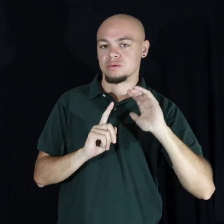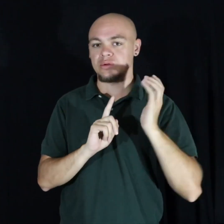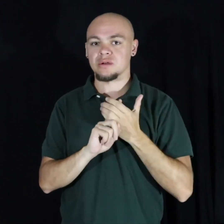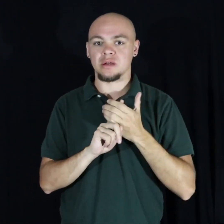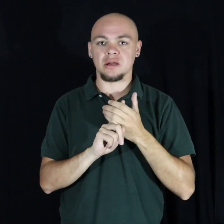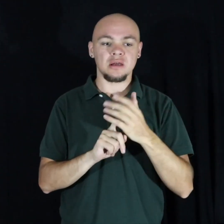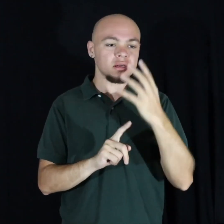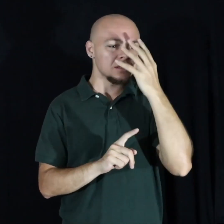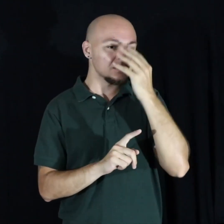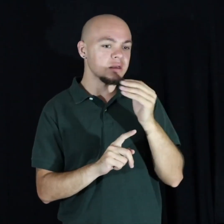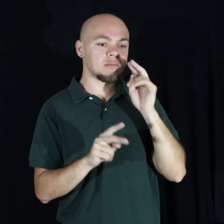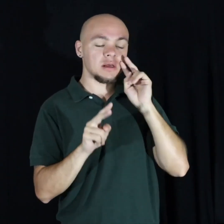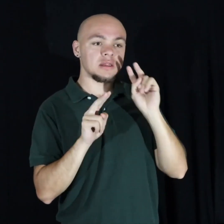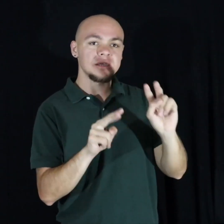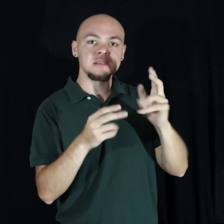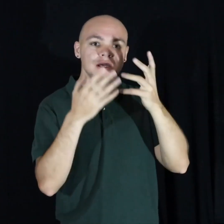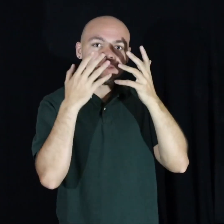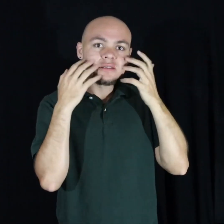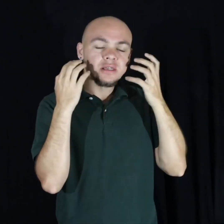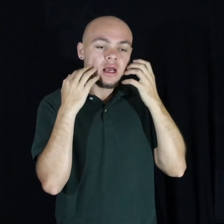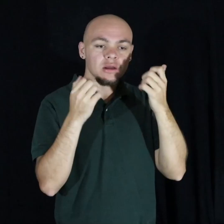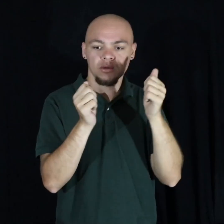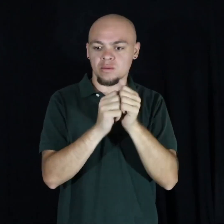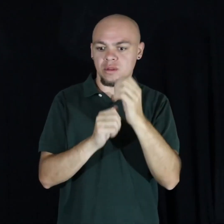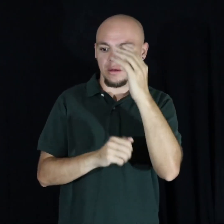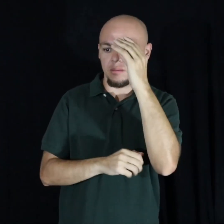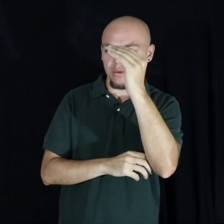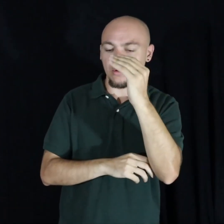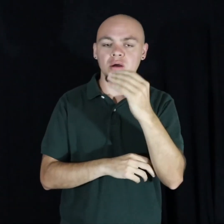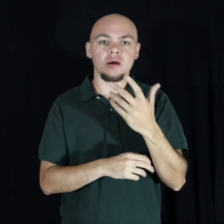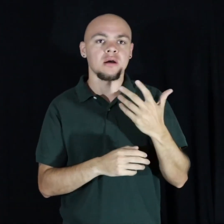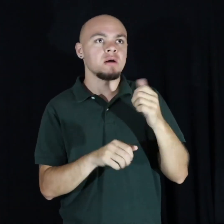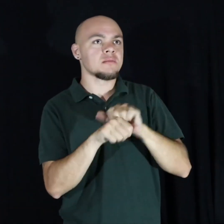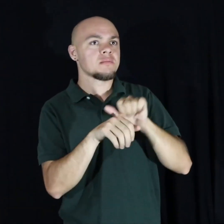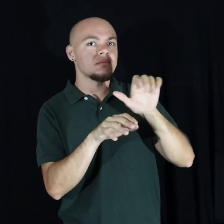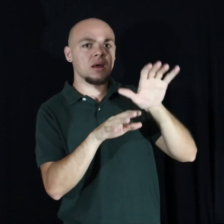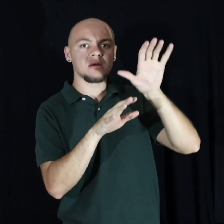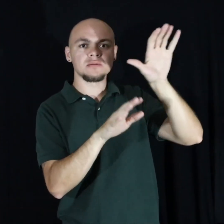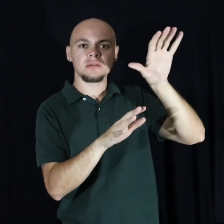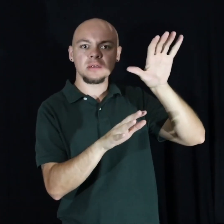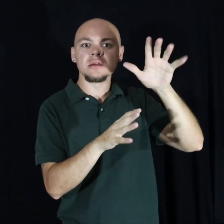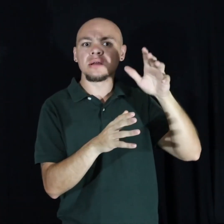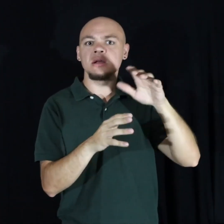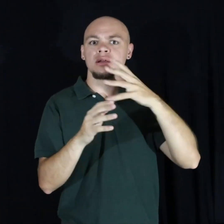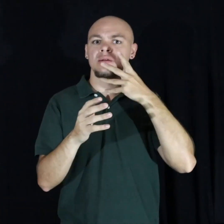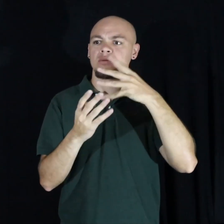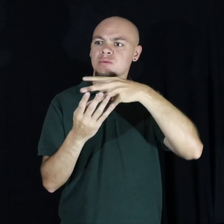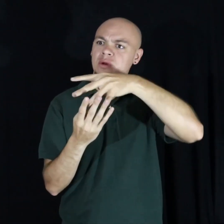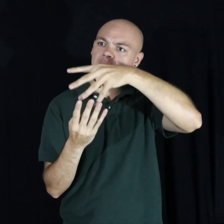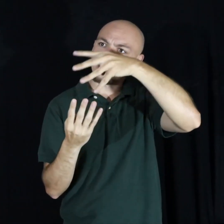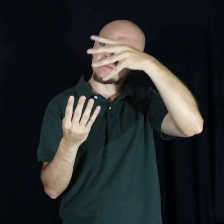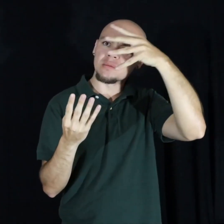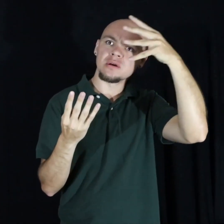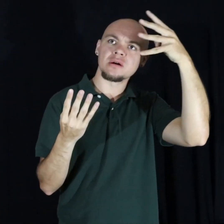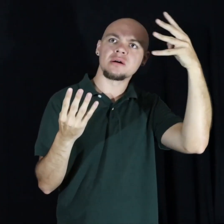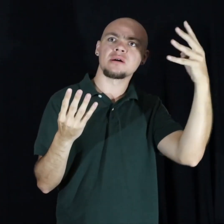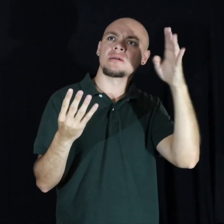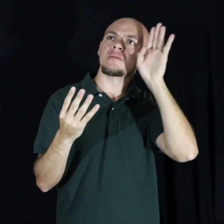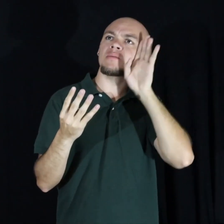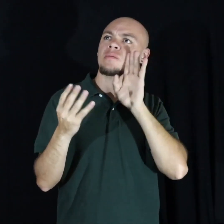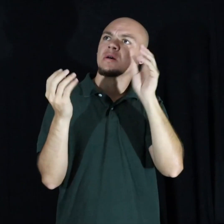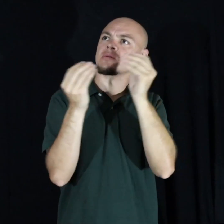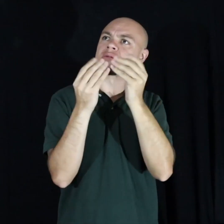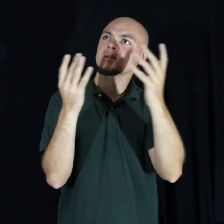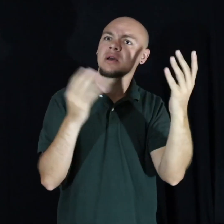girl, who see a tiger before a boy, or a mountaintop, or an upside-down rainbow stitched onto a brown sky, how the